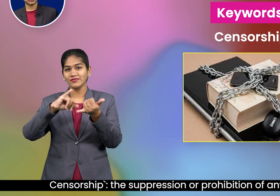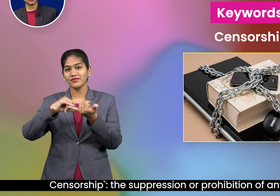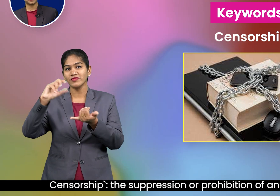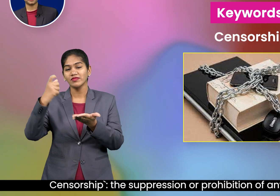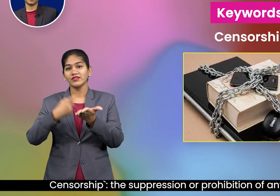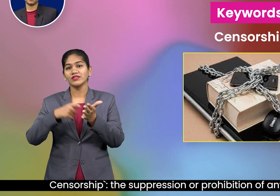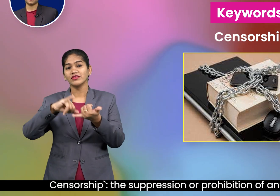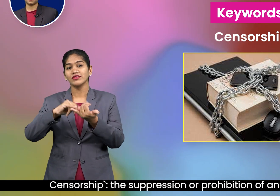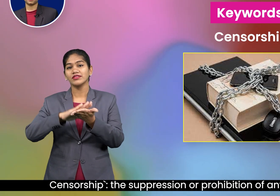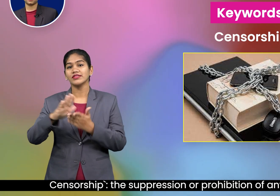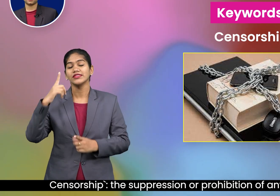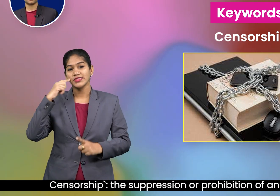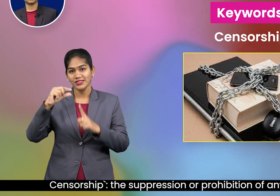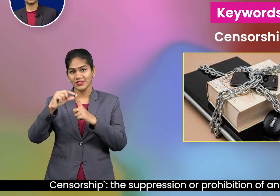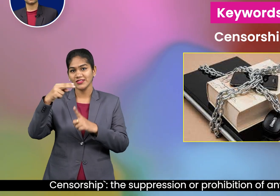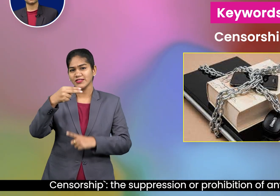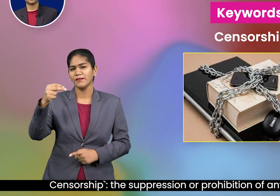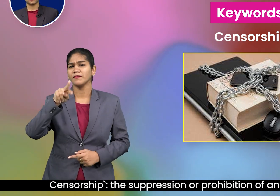Censorship.